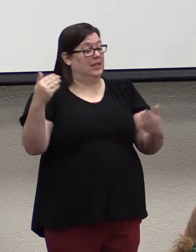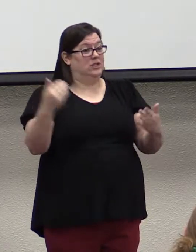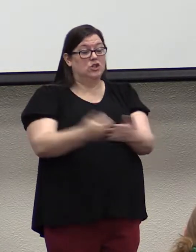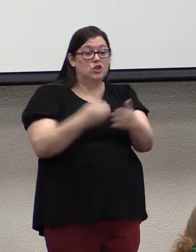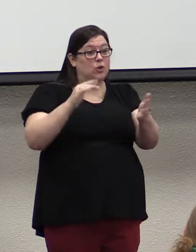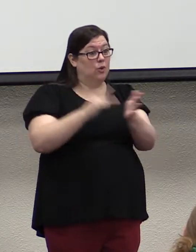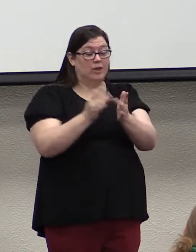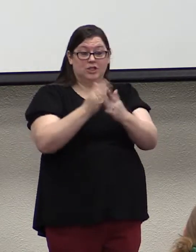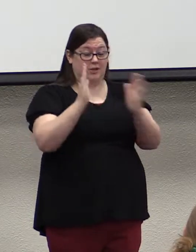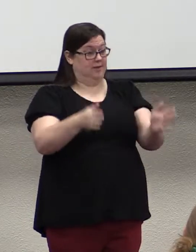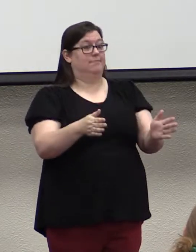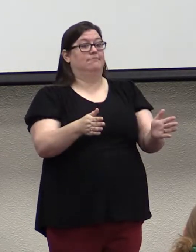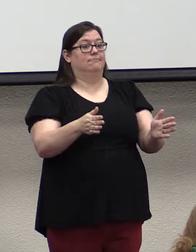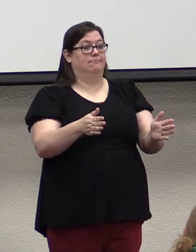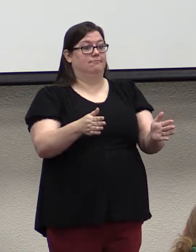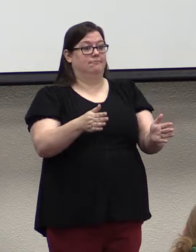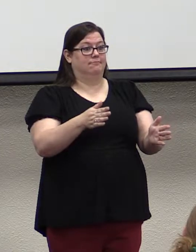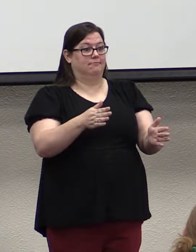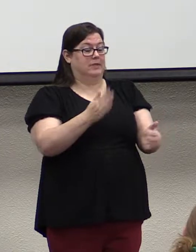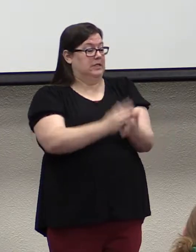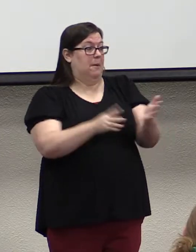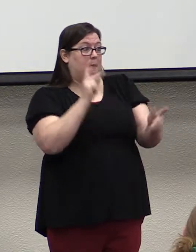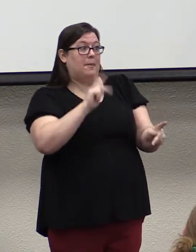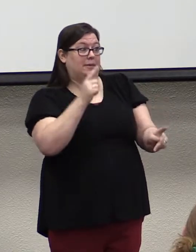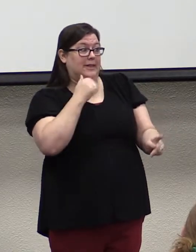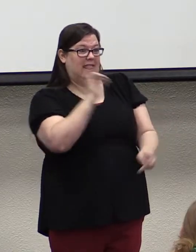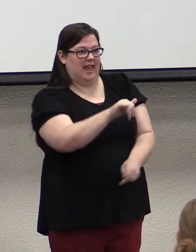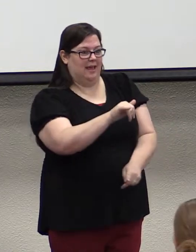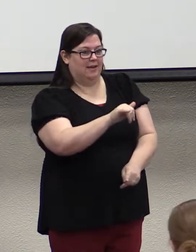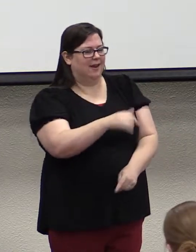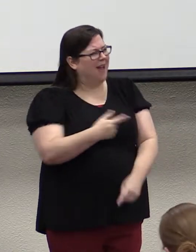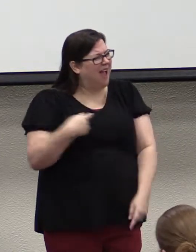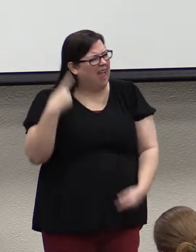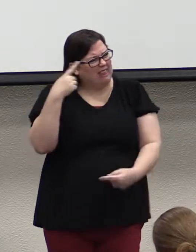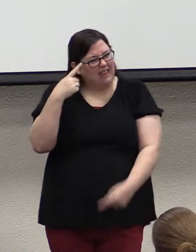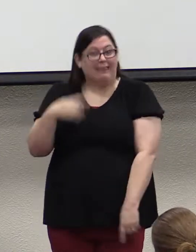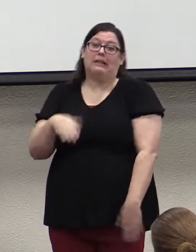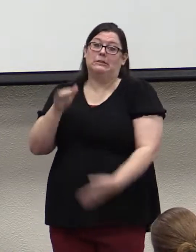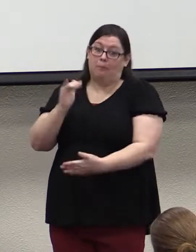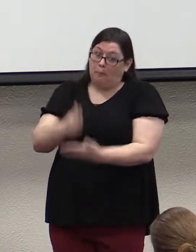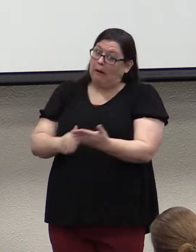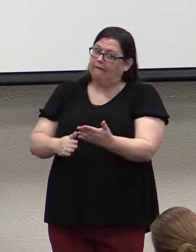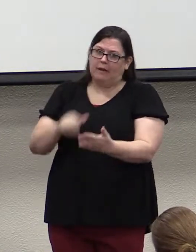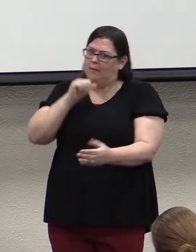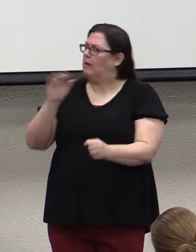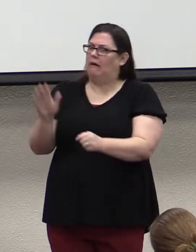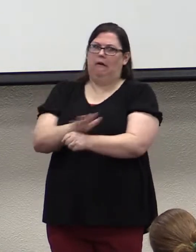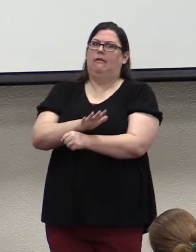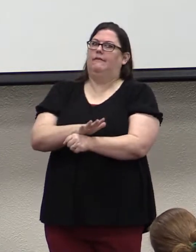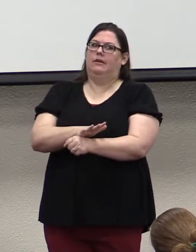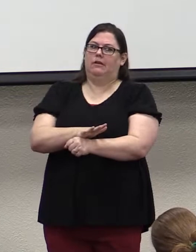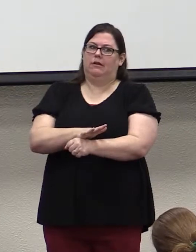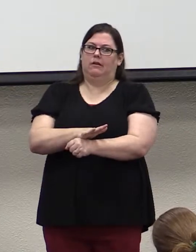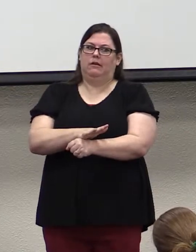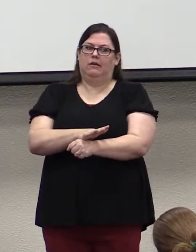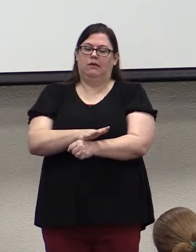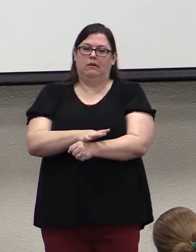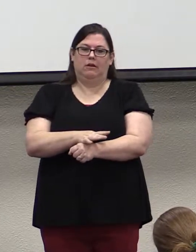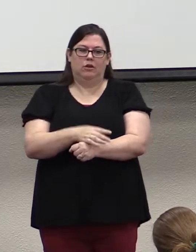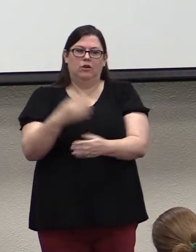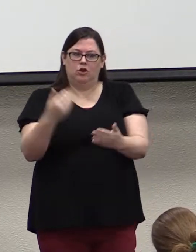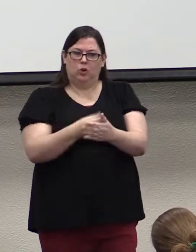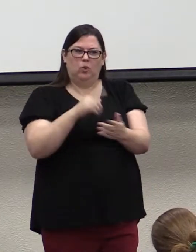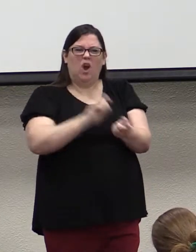converts. I think maybe that's part of it, but I don't think that's the whole thing. That's the whole fruit that we're supposed to bear. New converts is